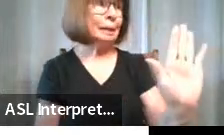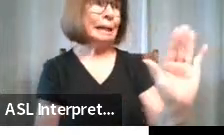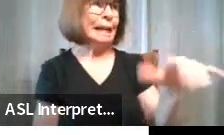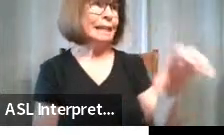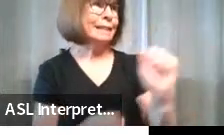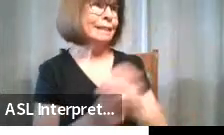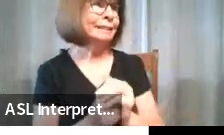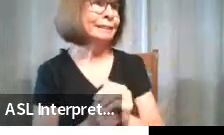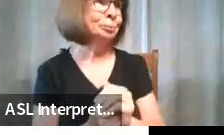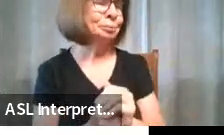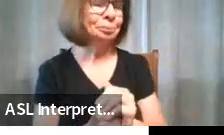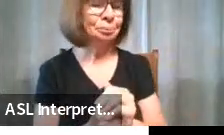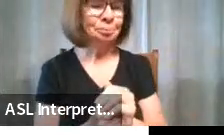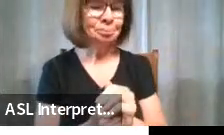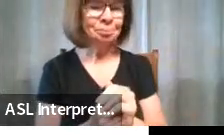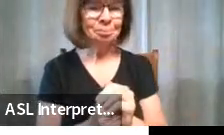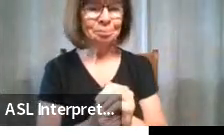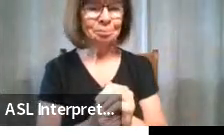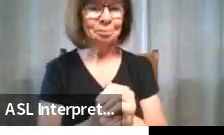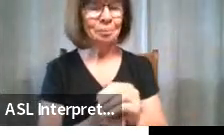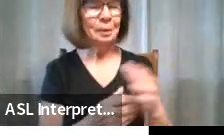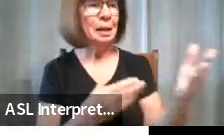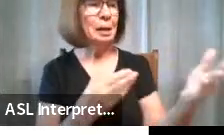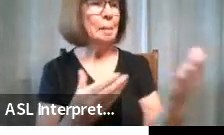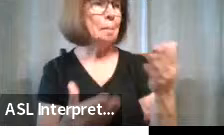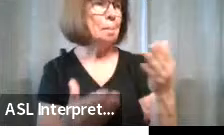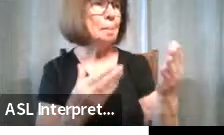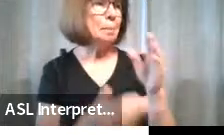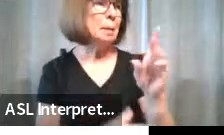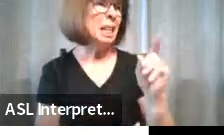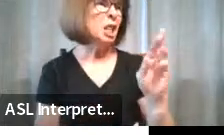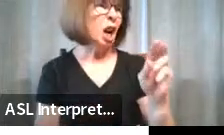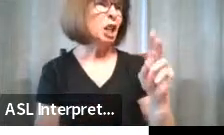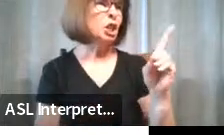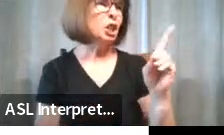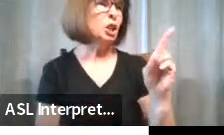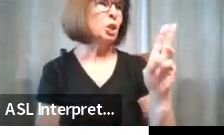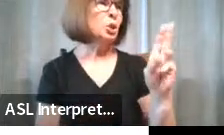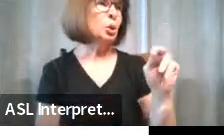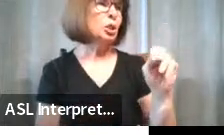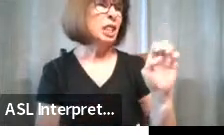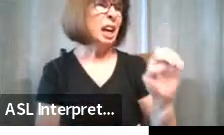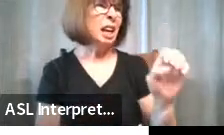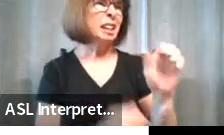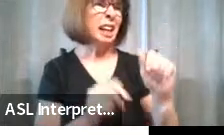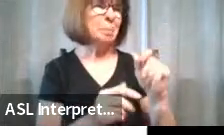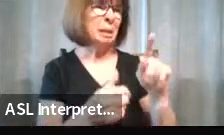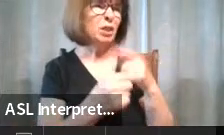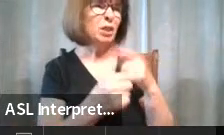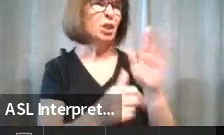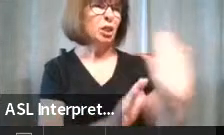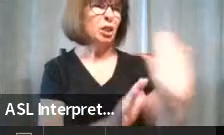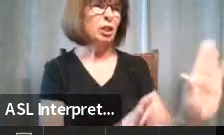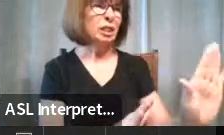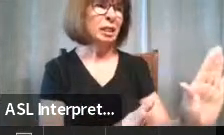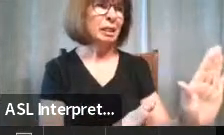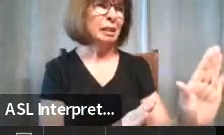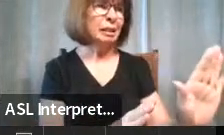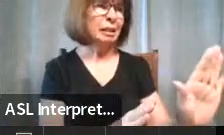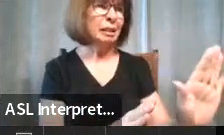Yes, if maybe Dr. Dunn could go first. I'm transitioning from BART to bus right now. Would